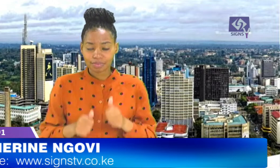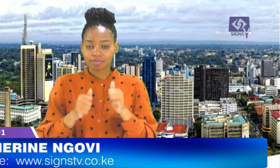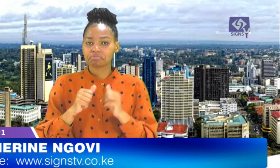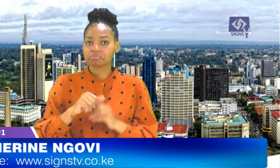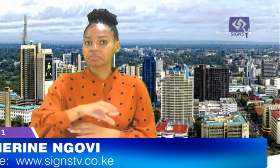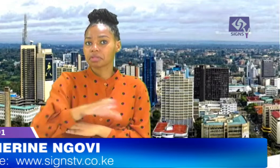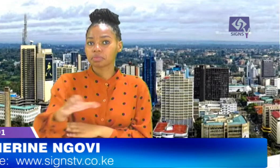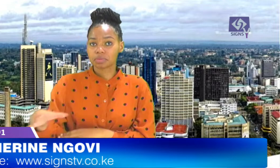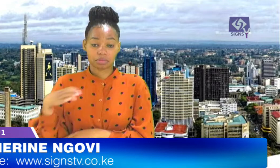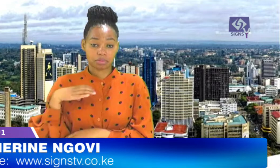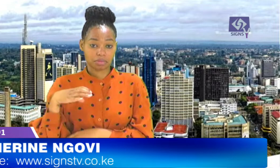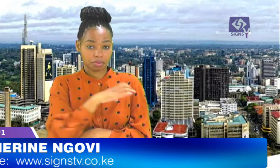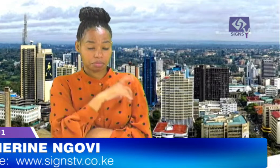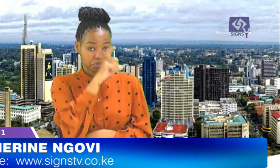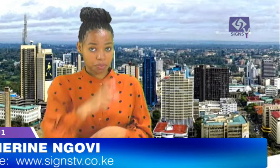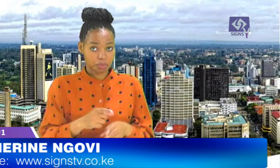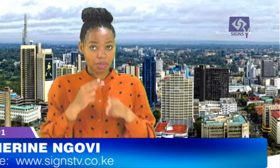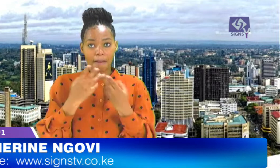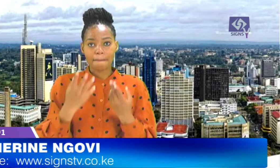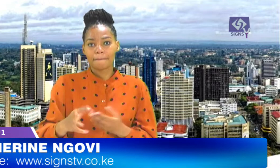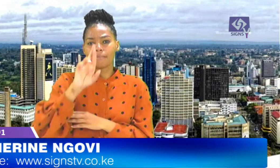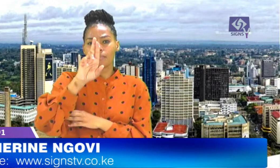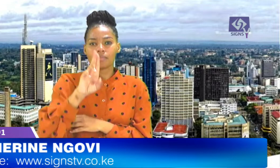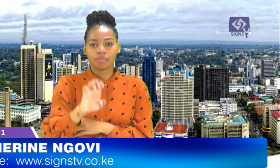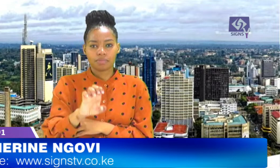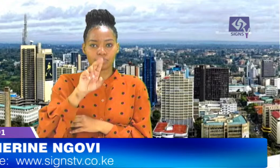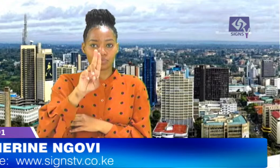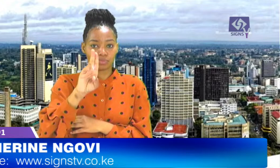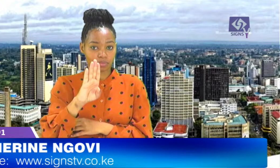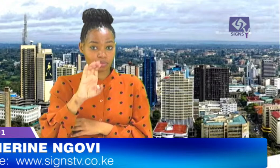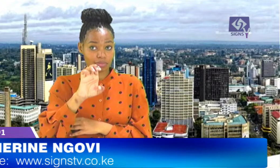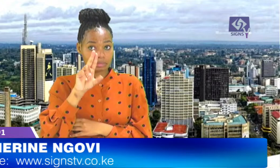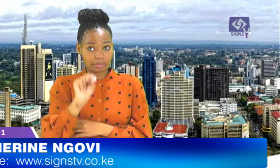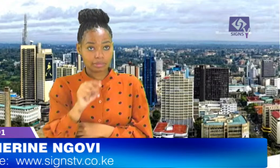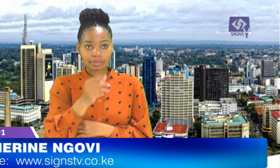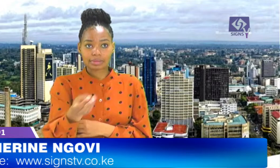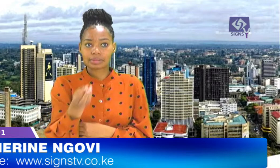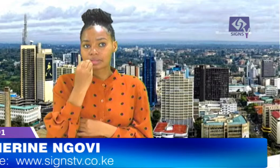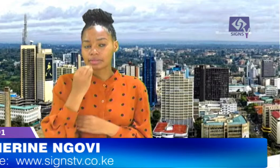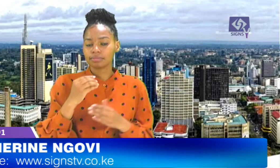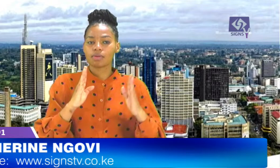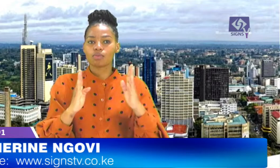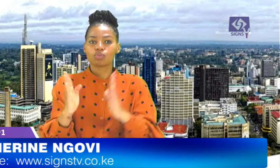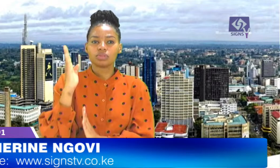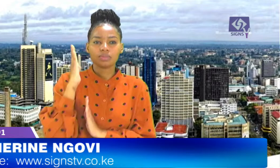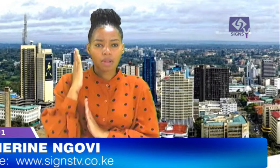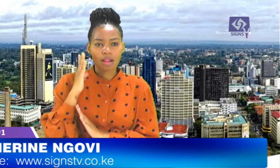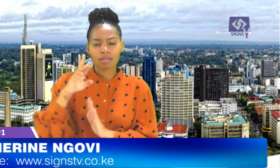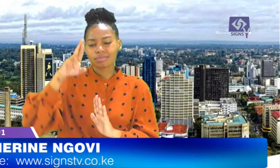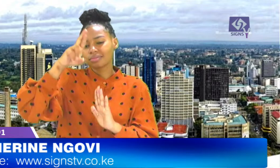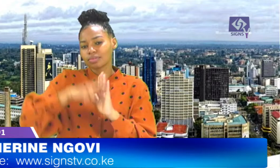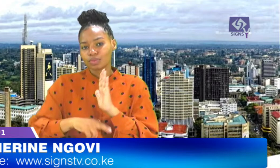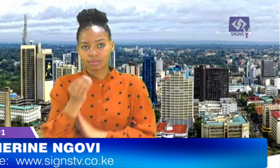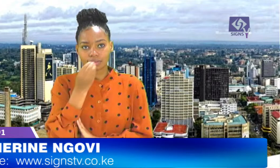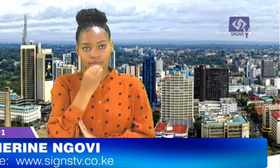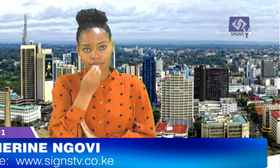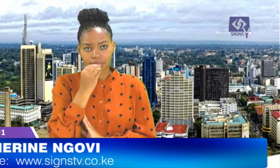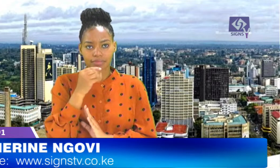their crop production. According to newly posted County Commissioner Ruben